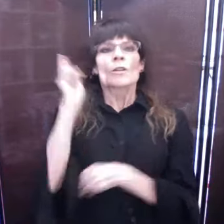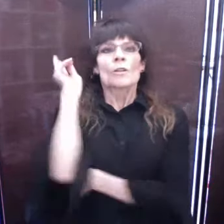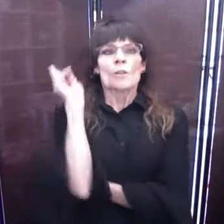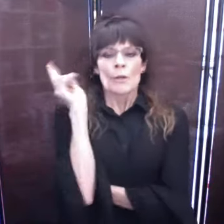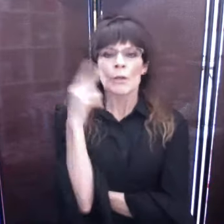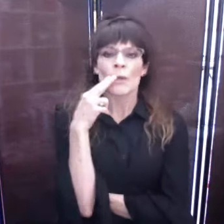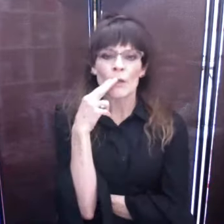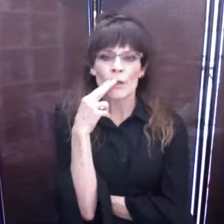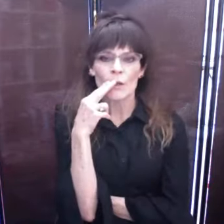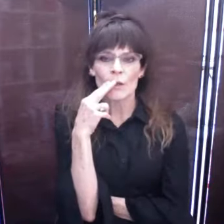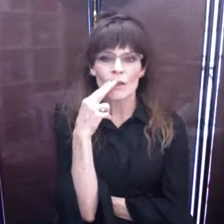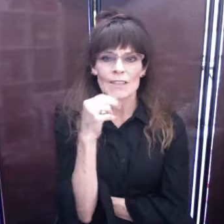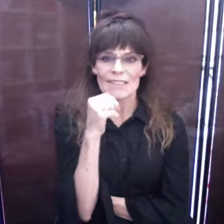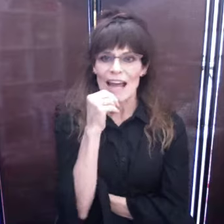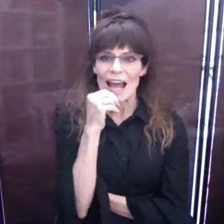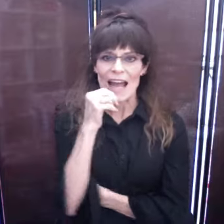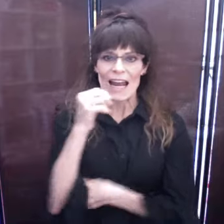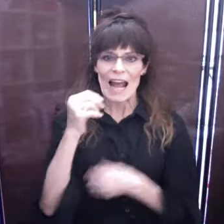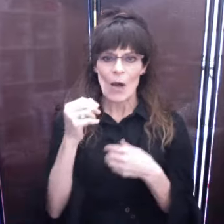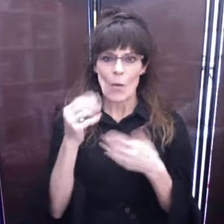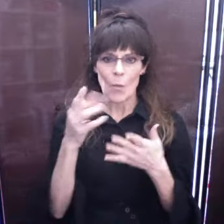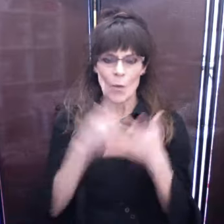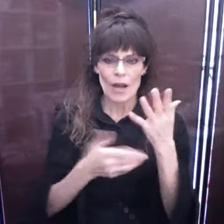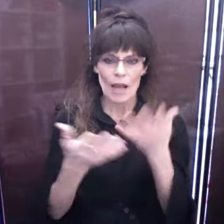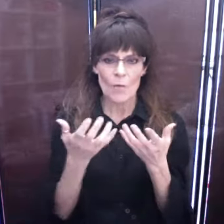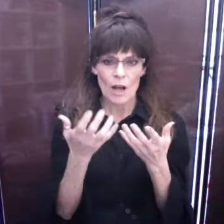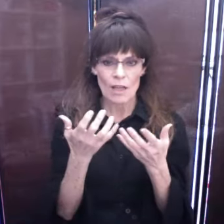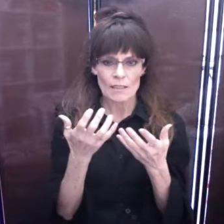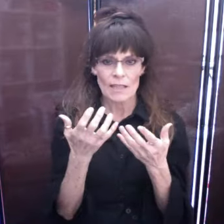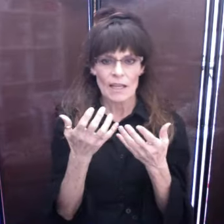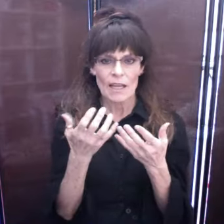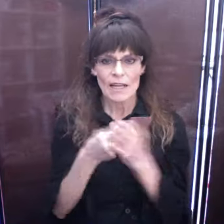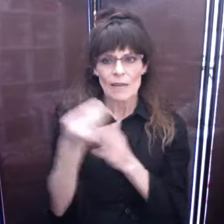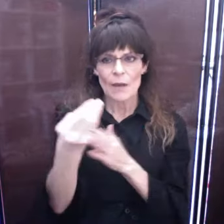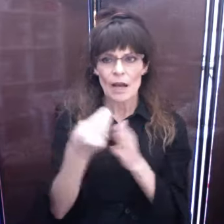yeah, that's not what I want. And I went back in and bought a pack of Camels or